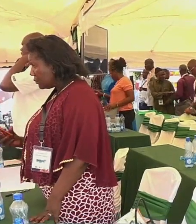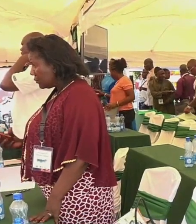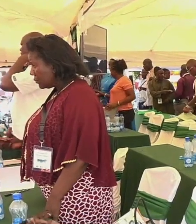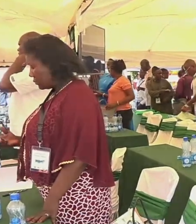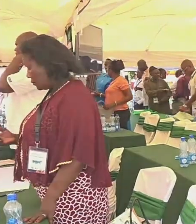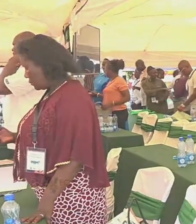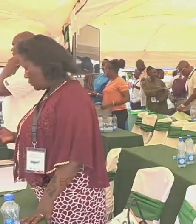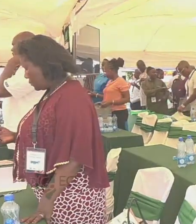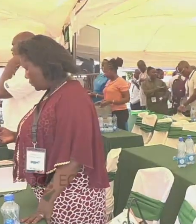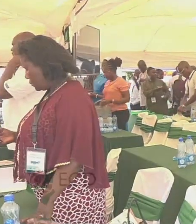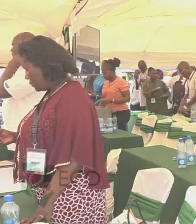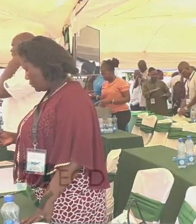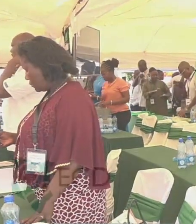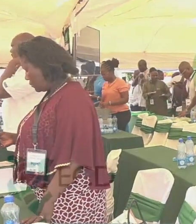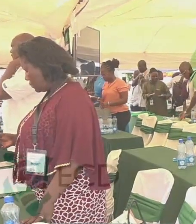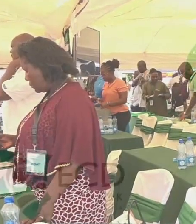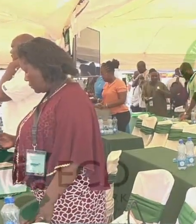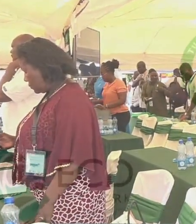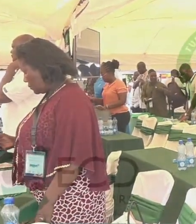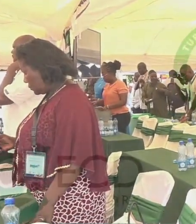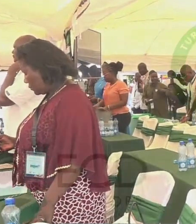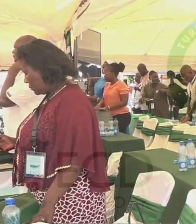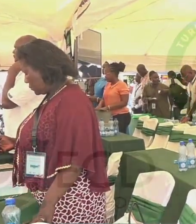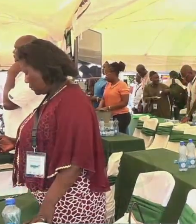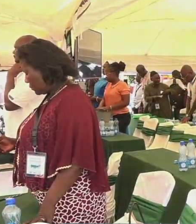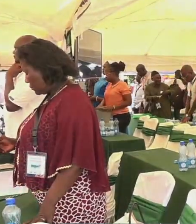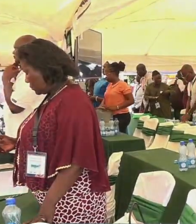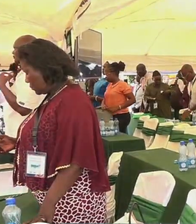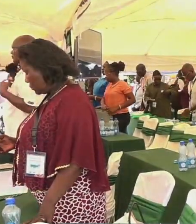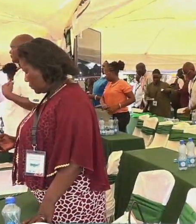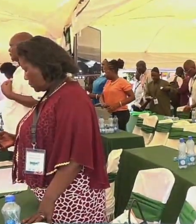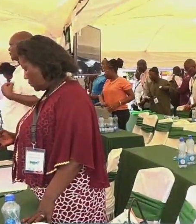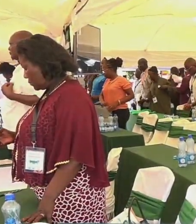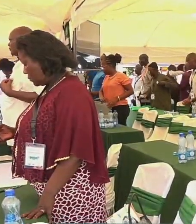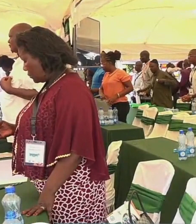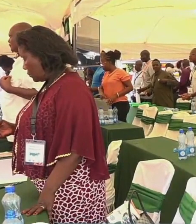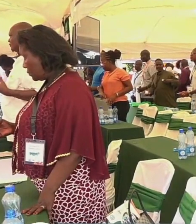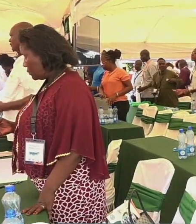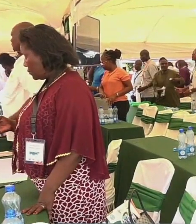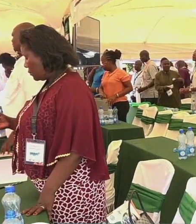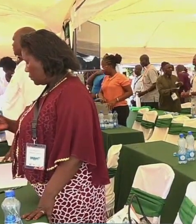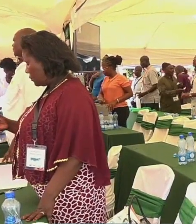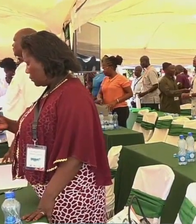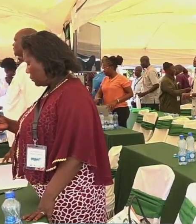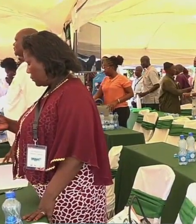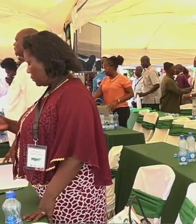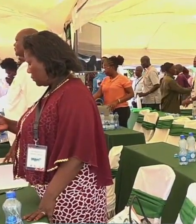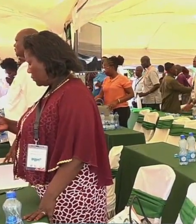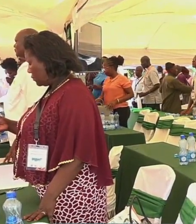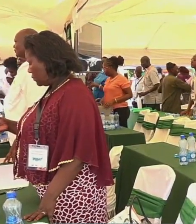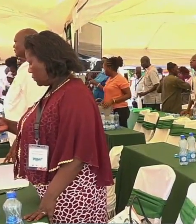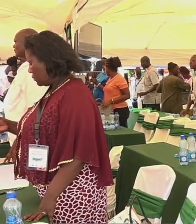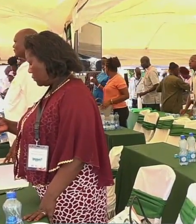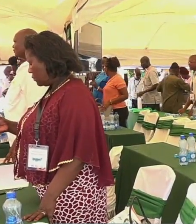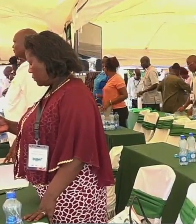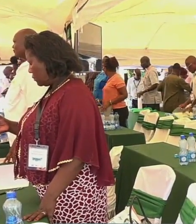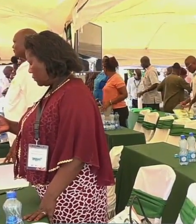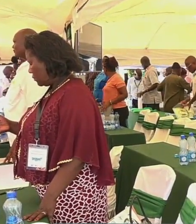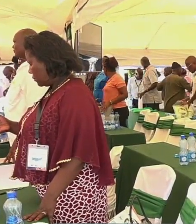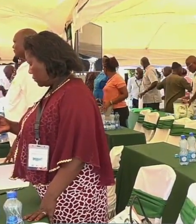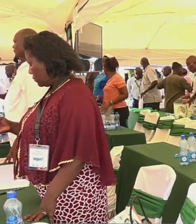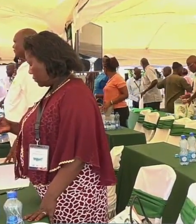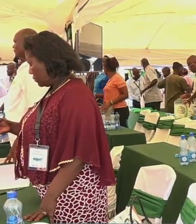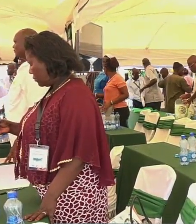Your Excellency, we would like to have a memory of this, and it will form the backdrop of our next conference. So we will request you